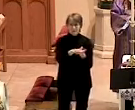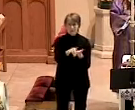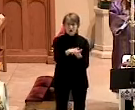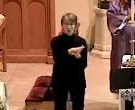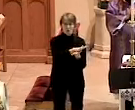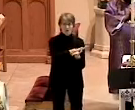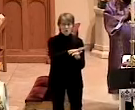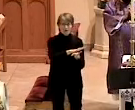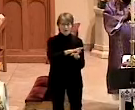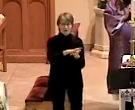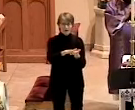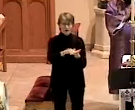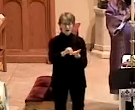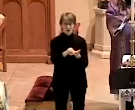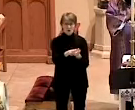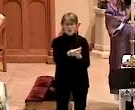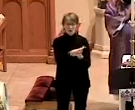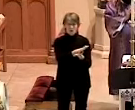Holy, holy,